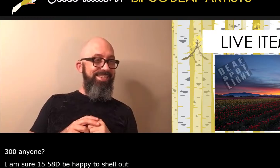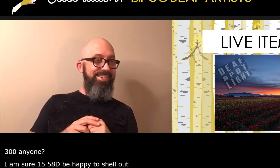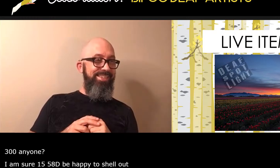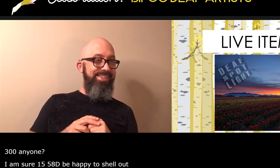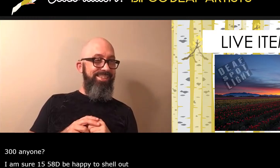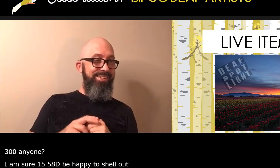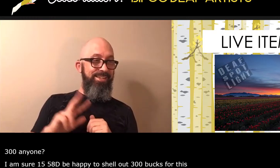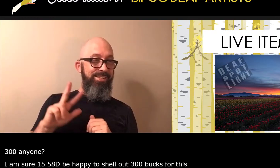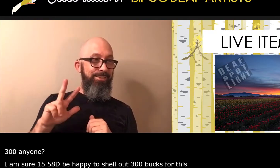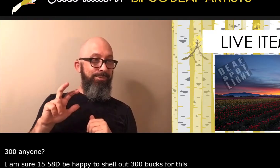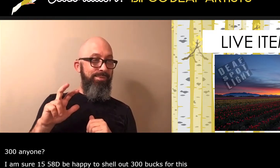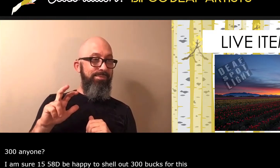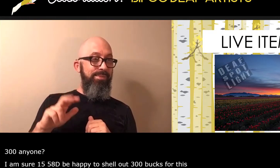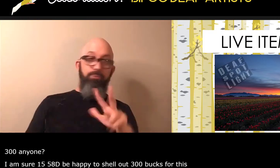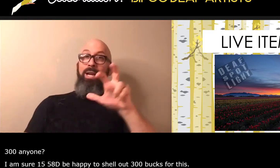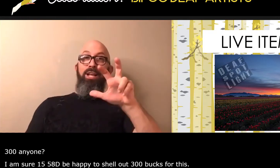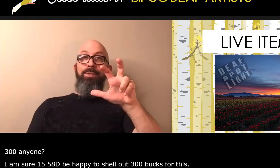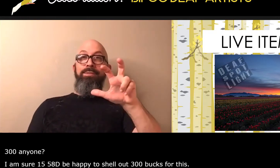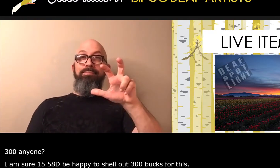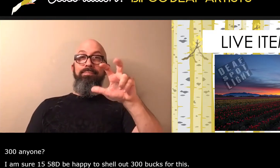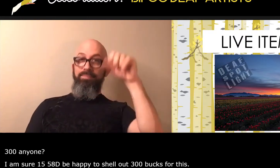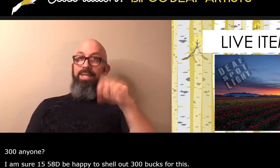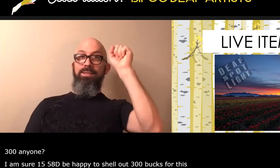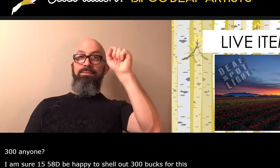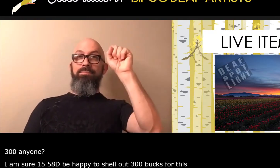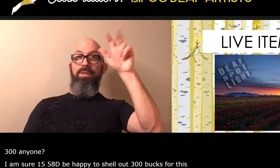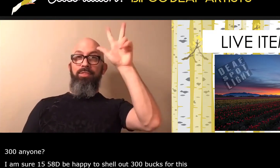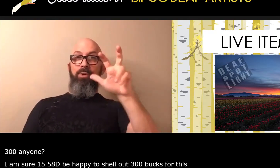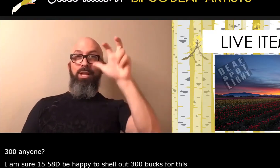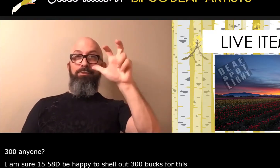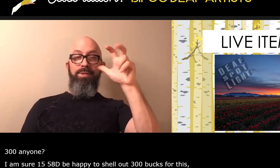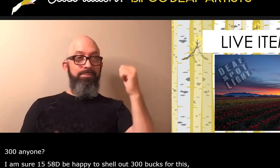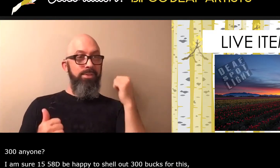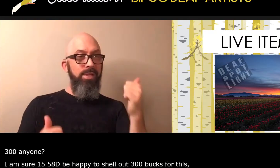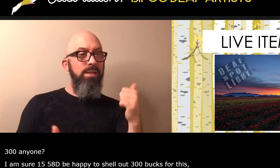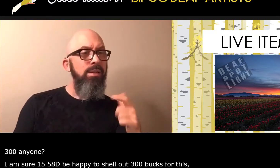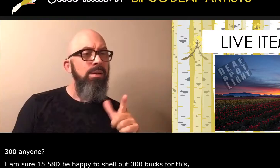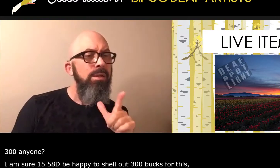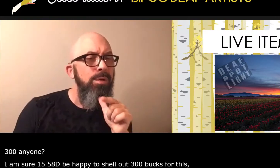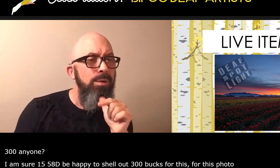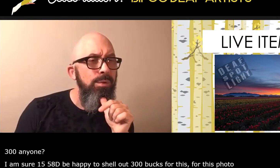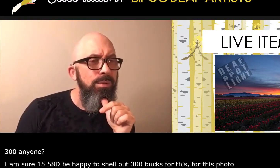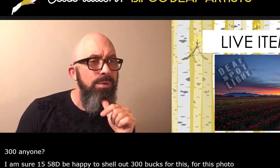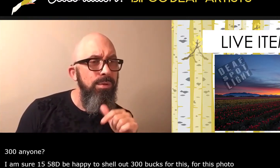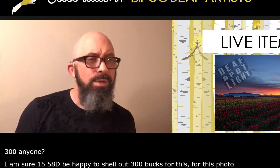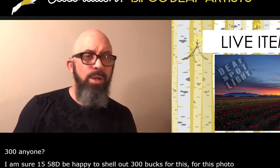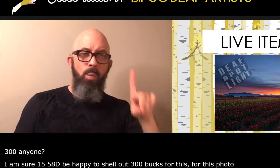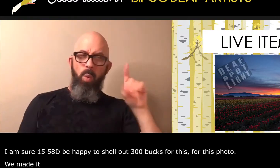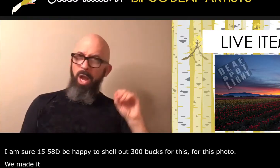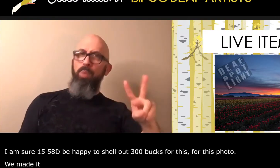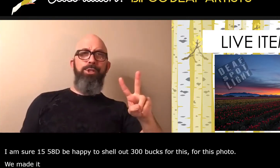painting, for this photo. We made it to 300. We got there.